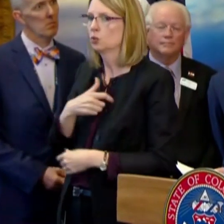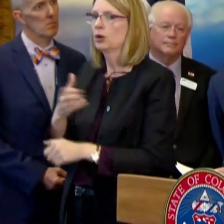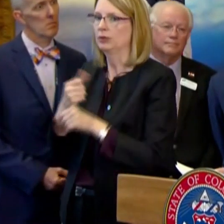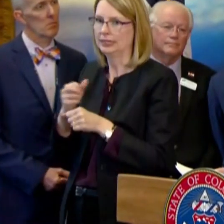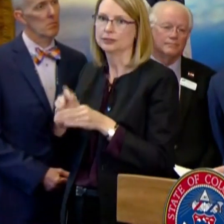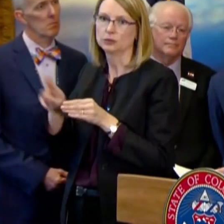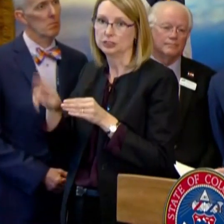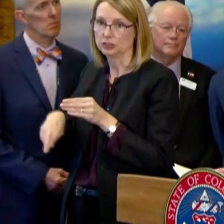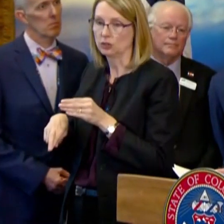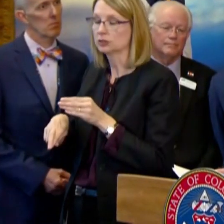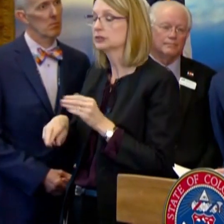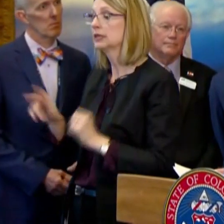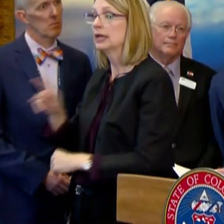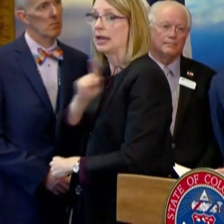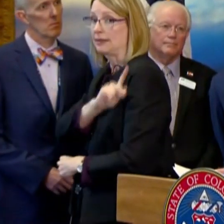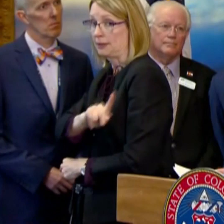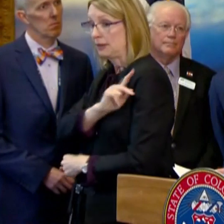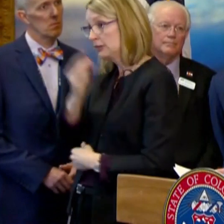is